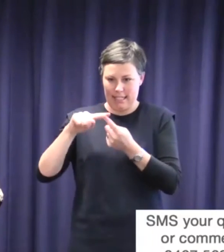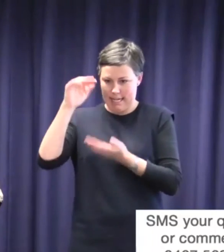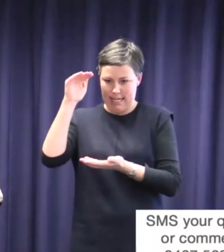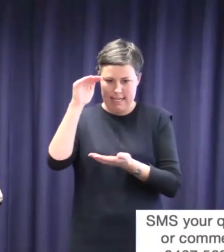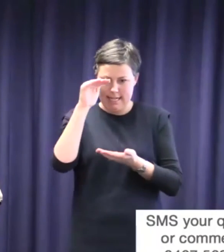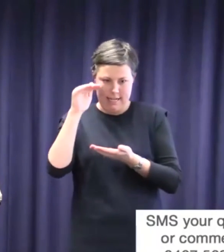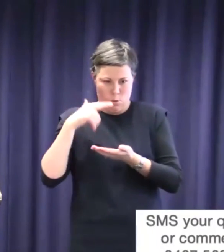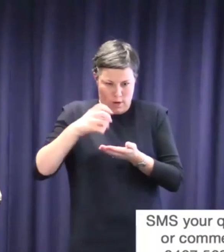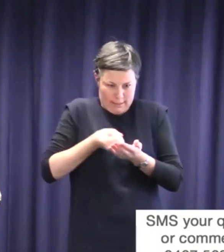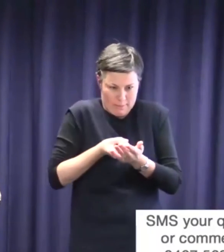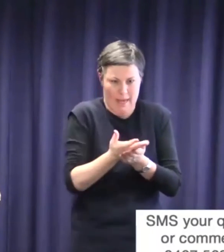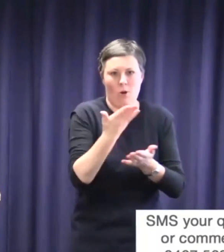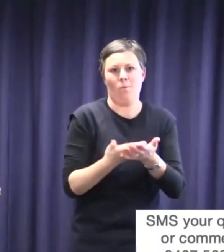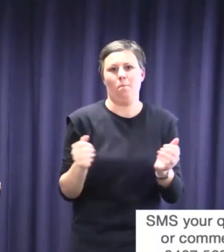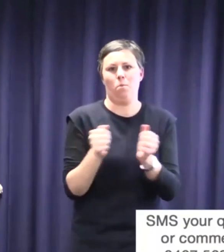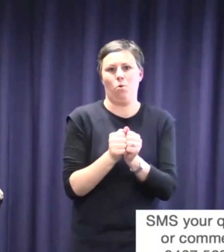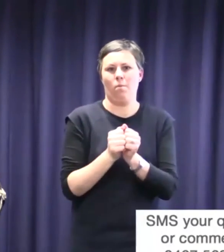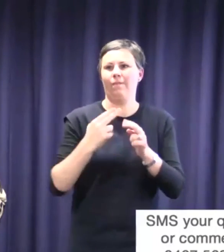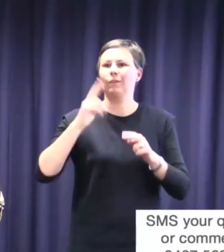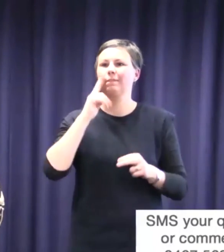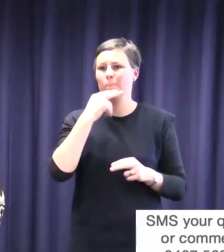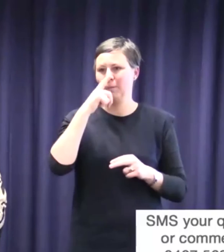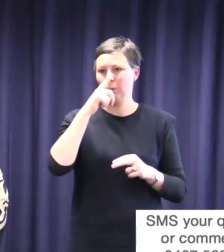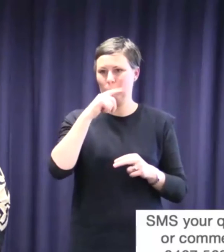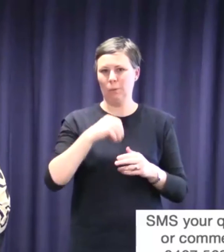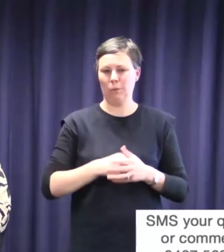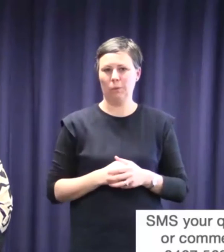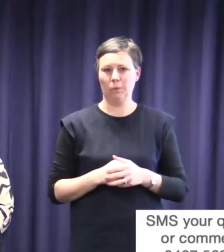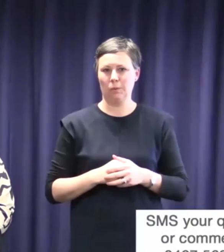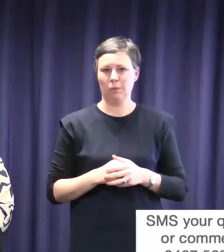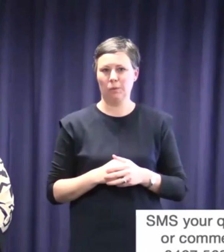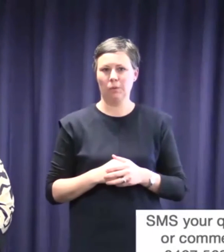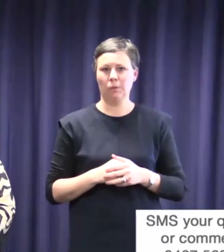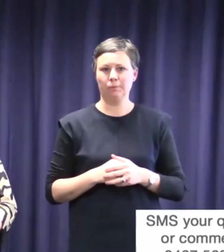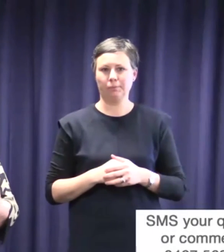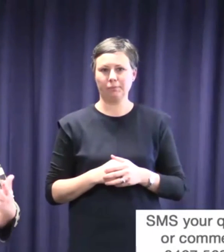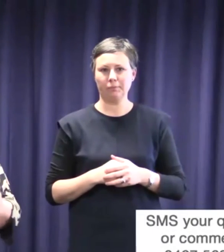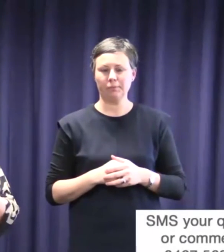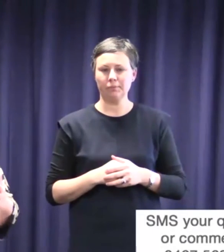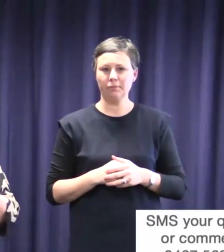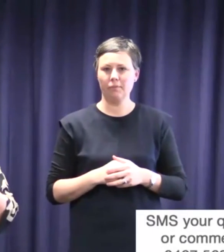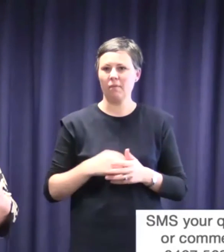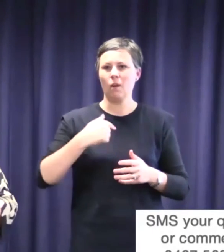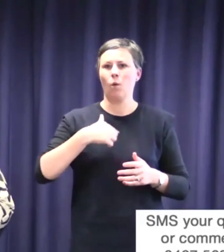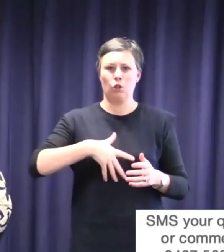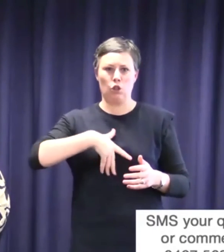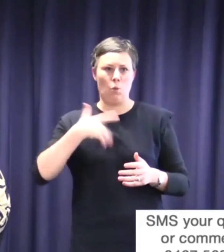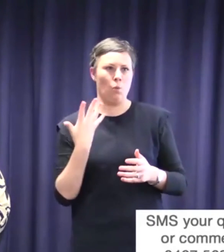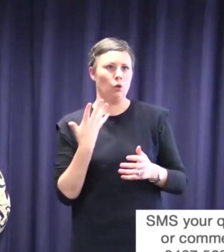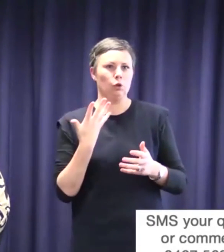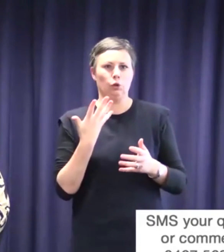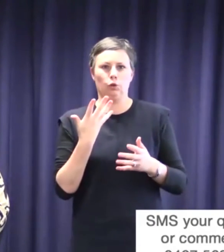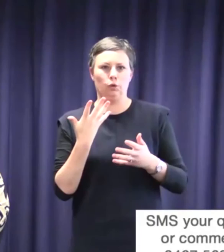to appointments for the deaf community, so that, you know, we're not having to try and make some